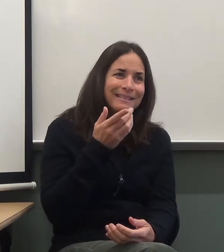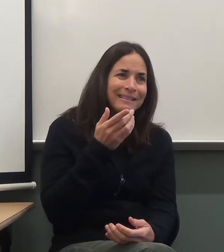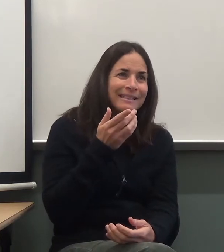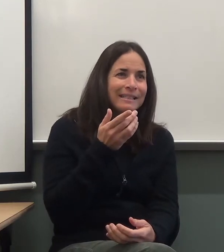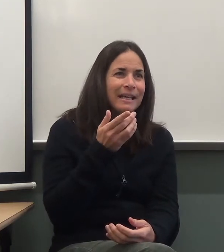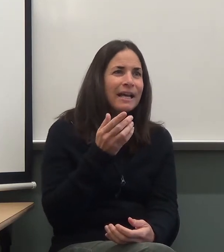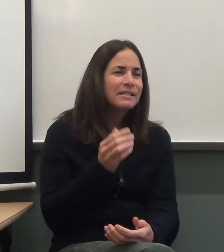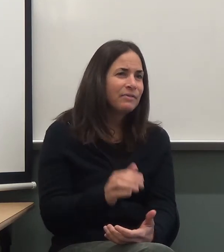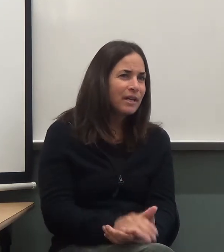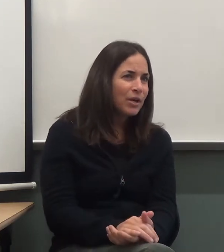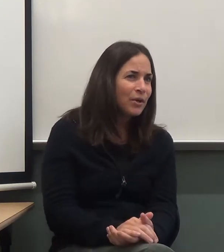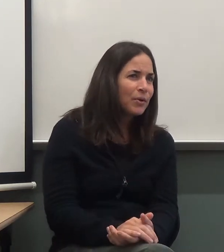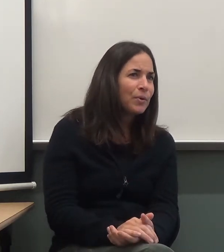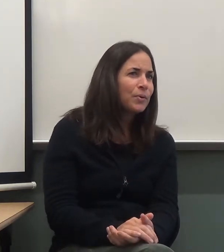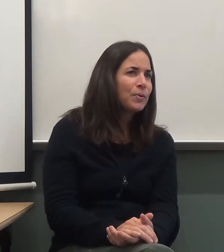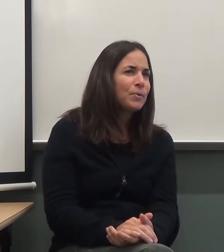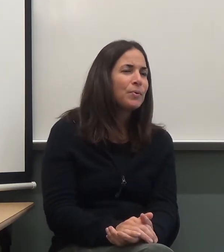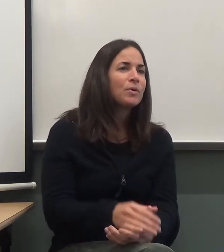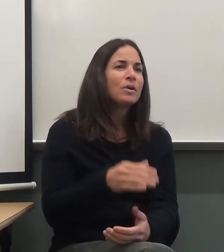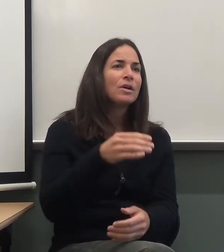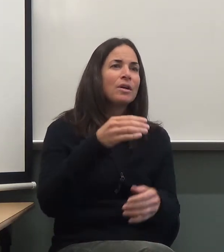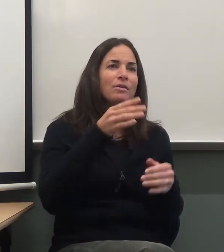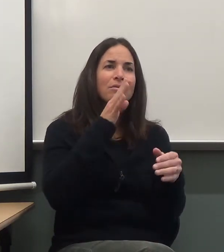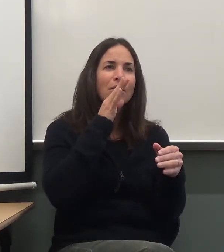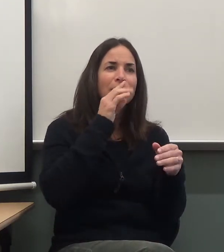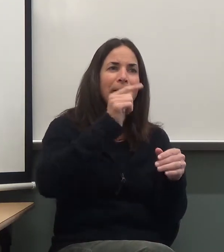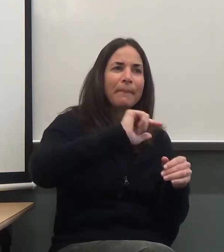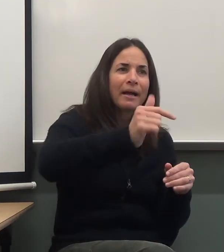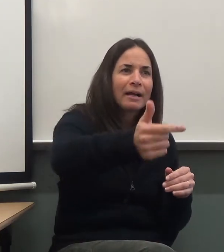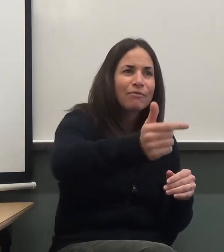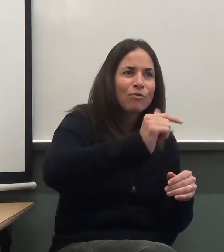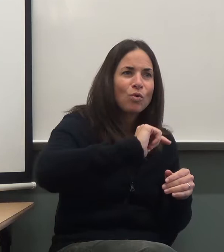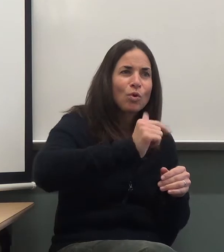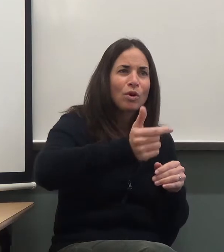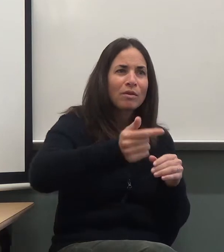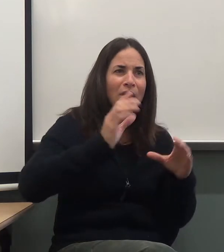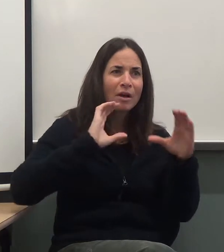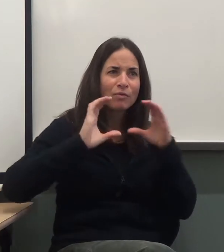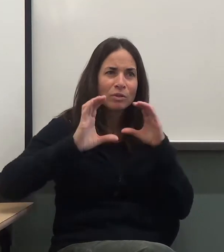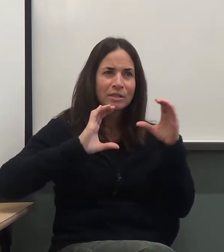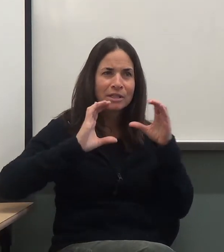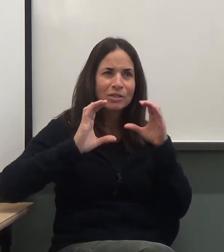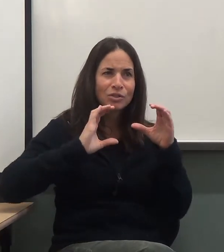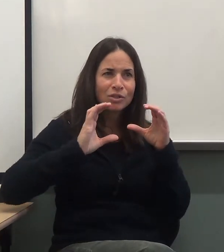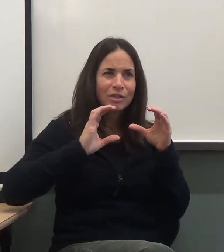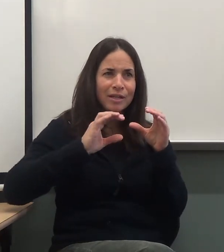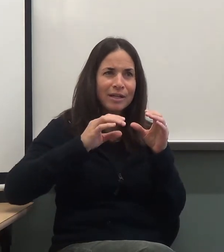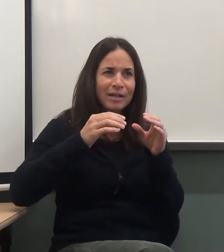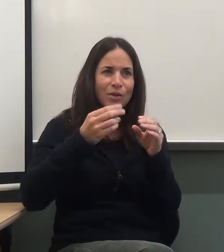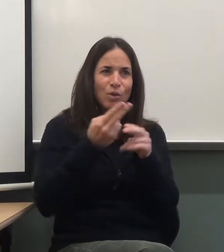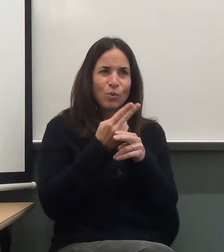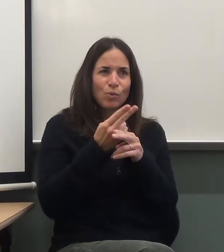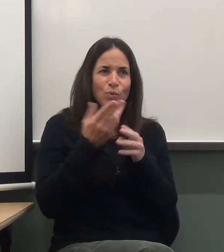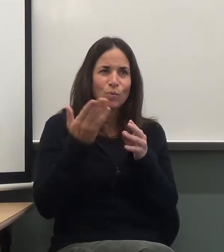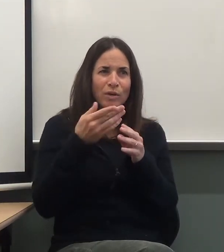having a conversation right now? Are we talking back and forth? We are. So we have to use something to create that